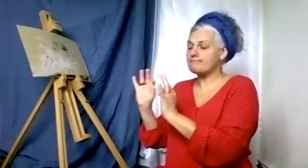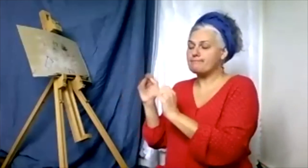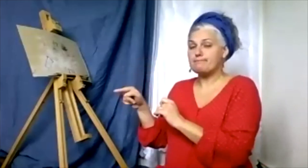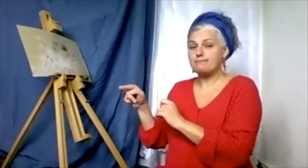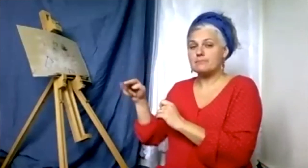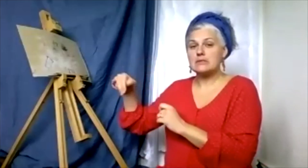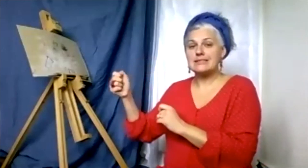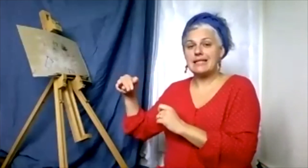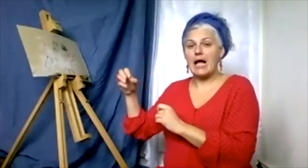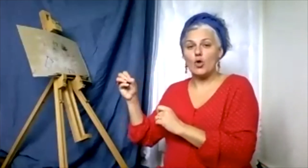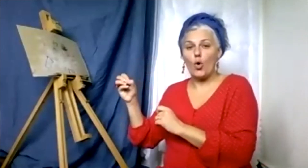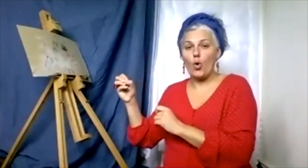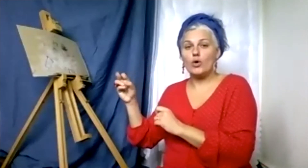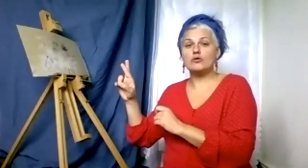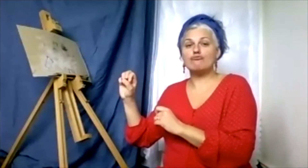artist, whose name is Reed.